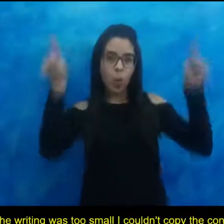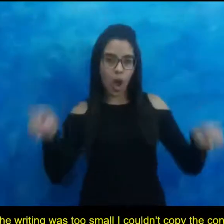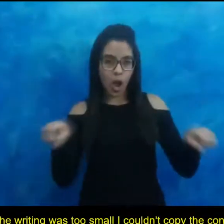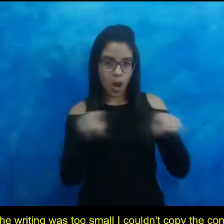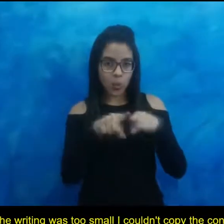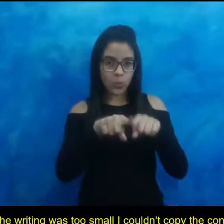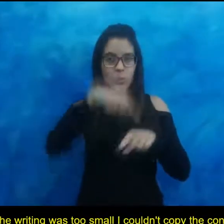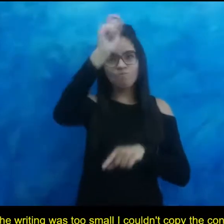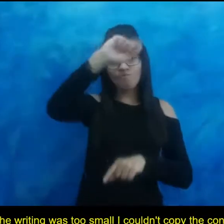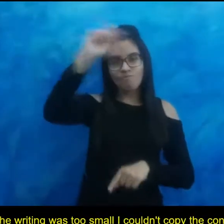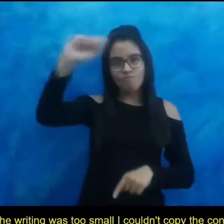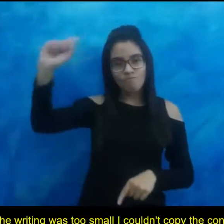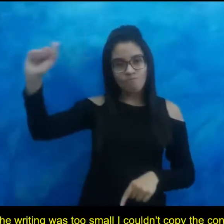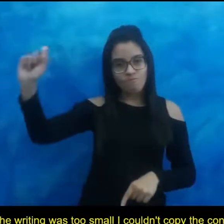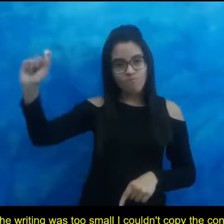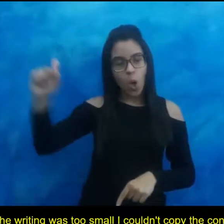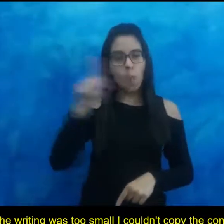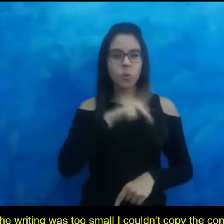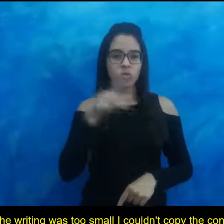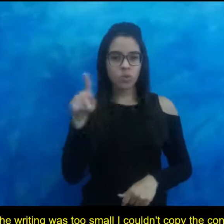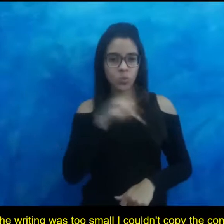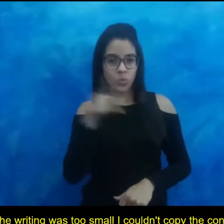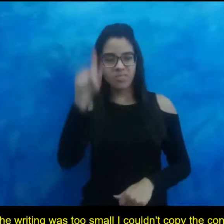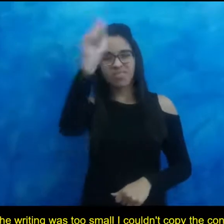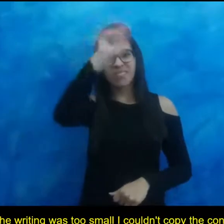up with the learning.